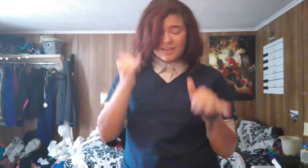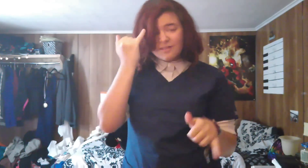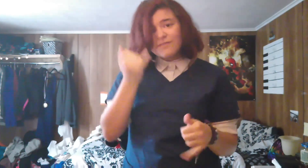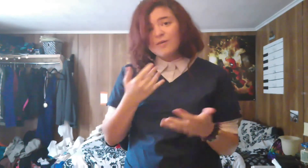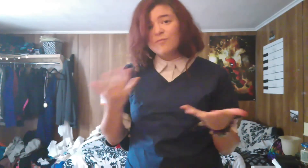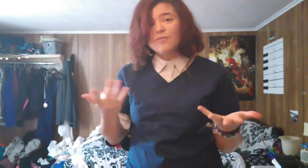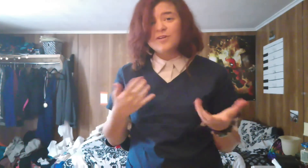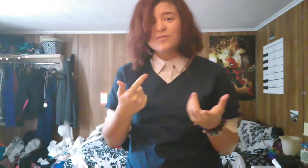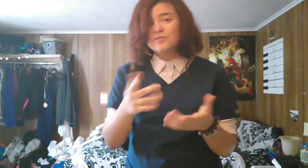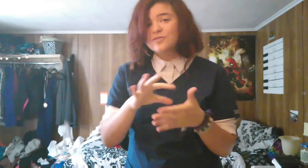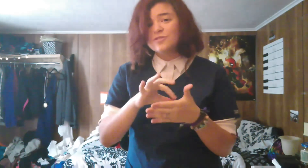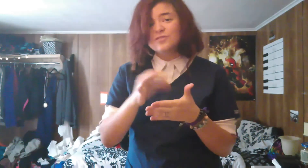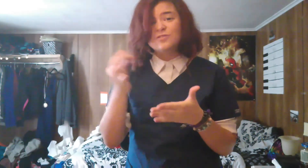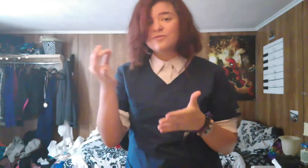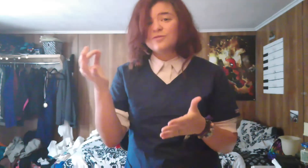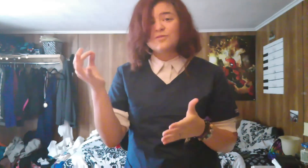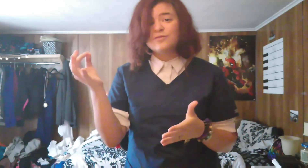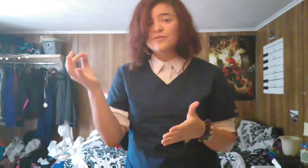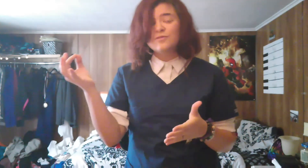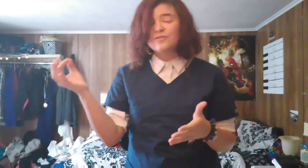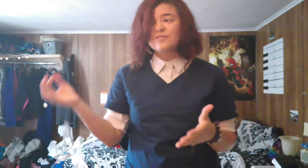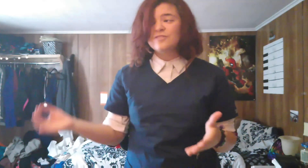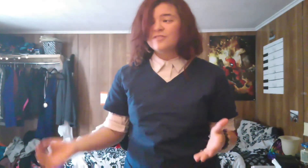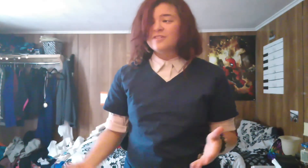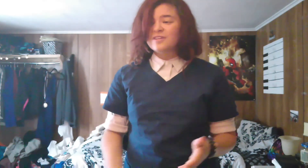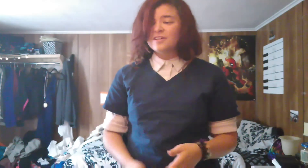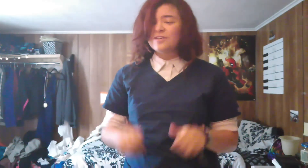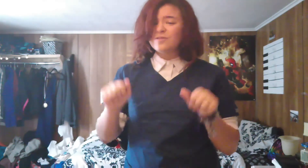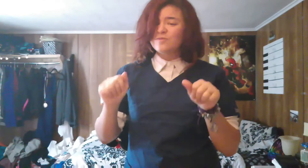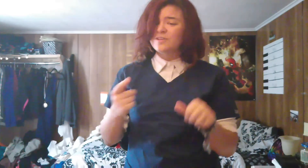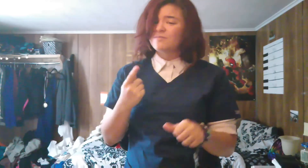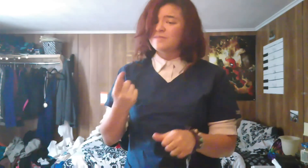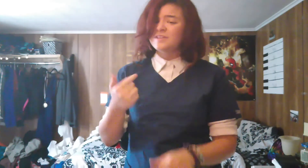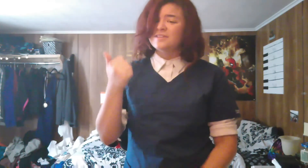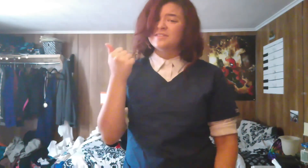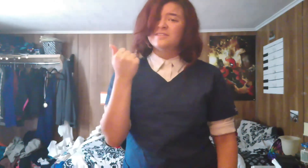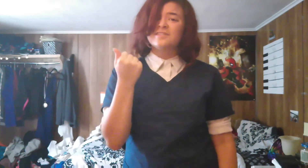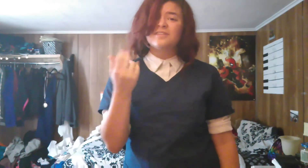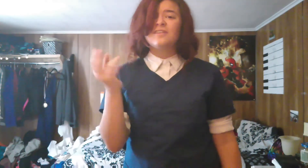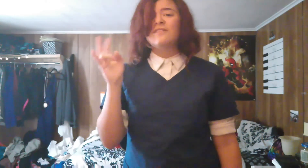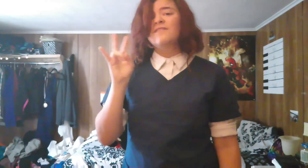Can we be 17?